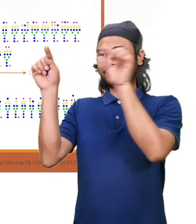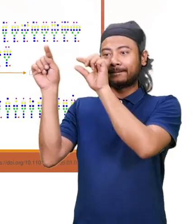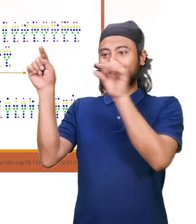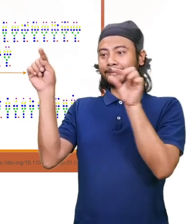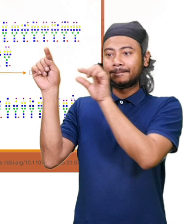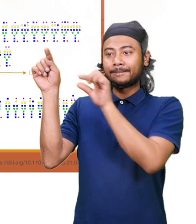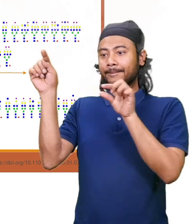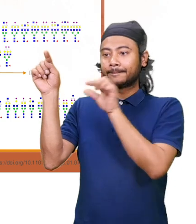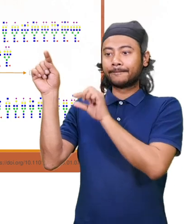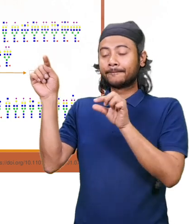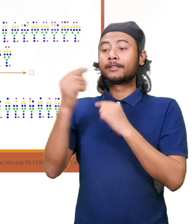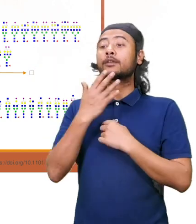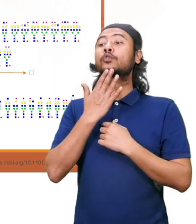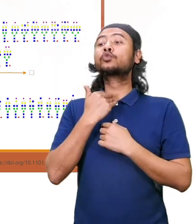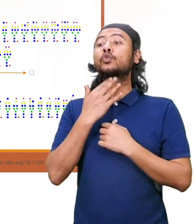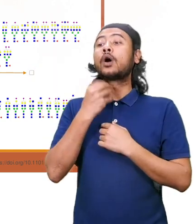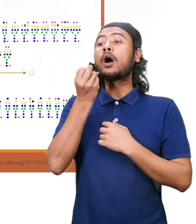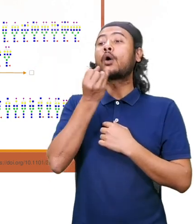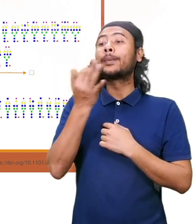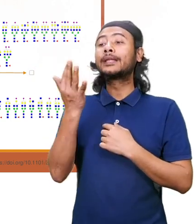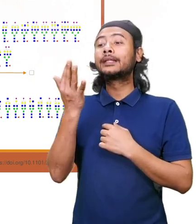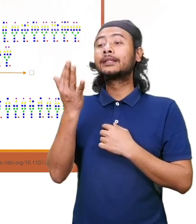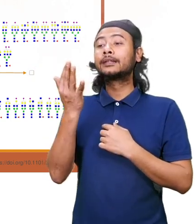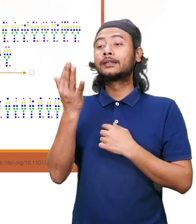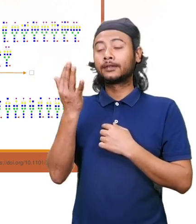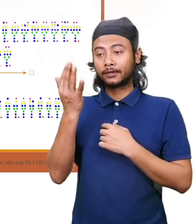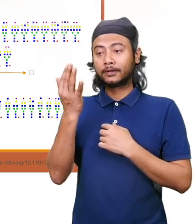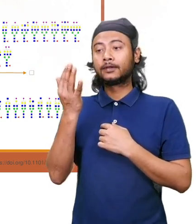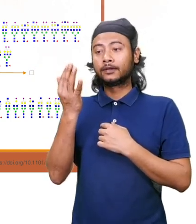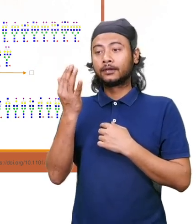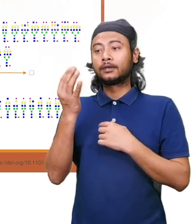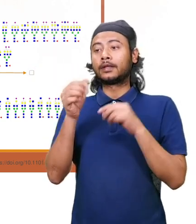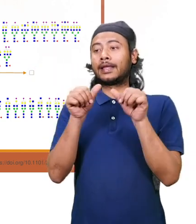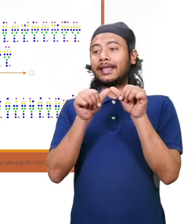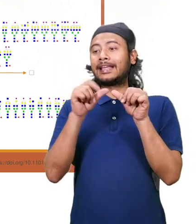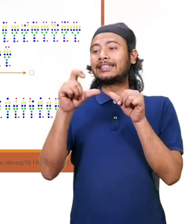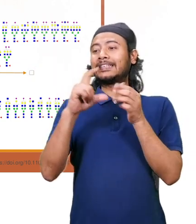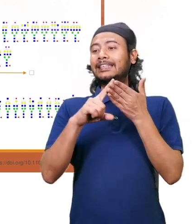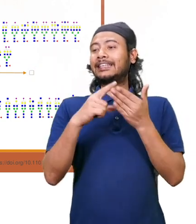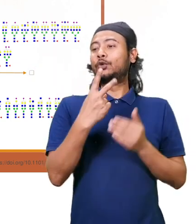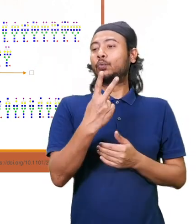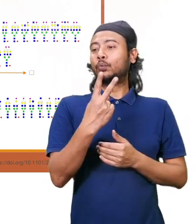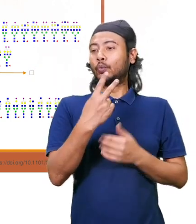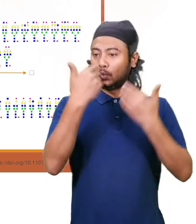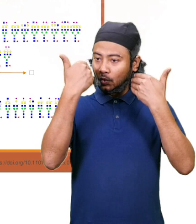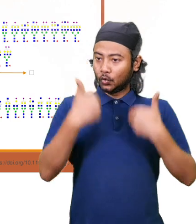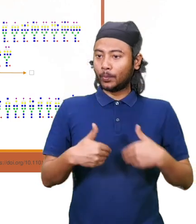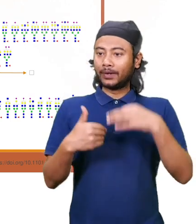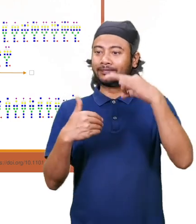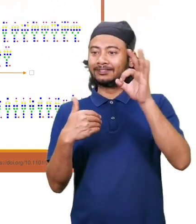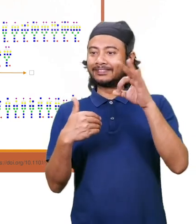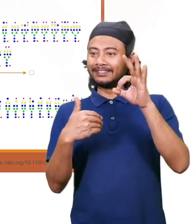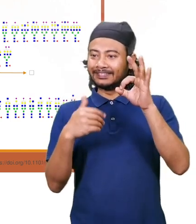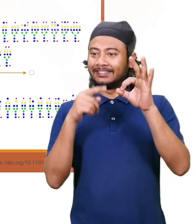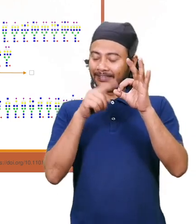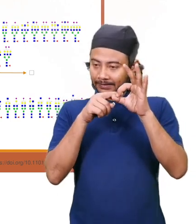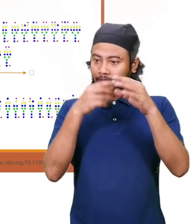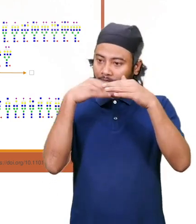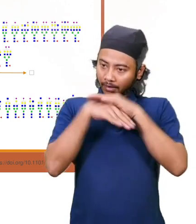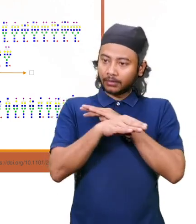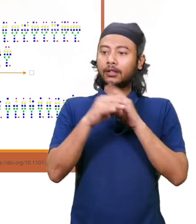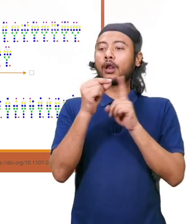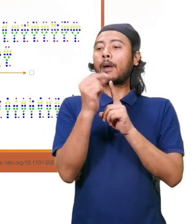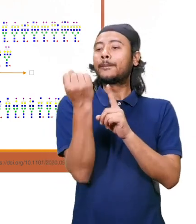So this figure shows the overall glycosylation profile that we obtained